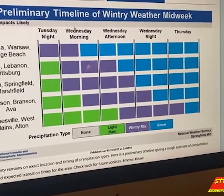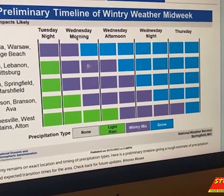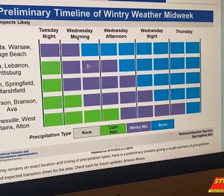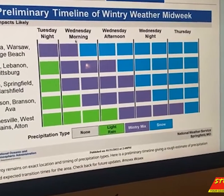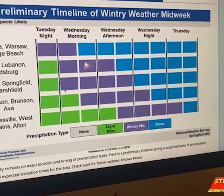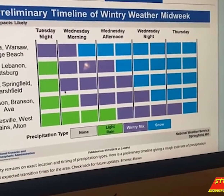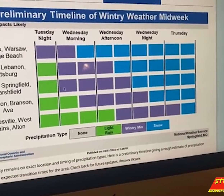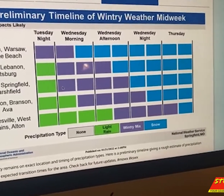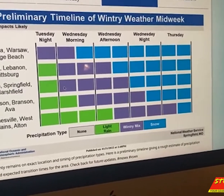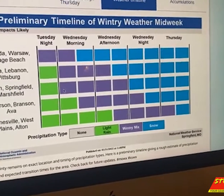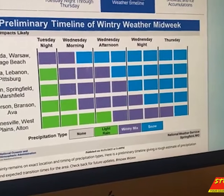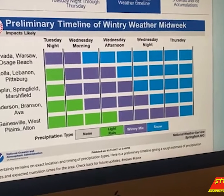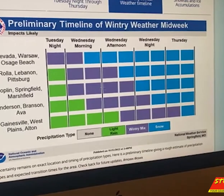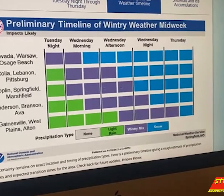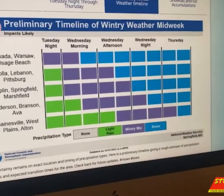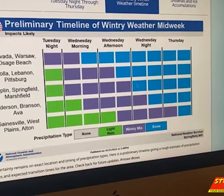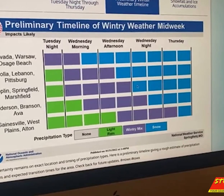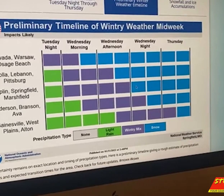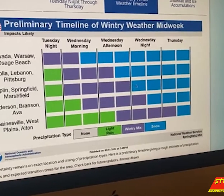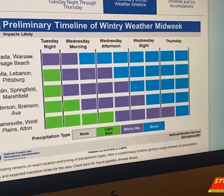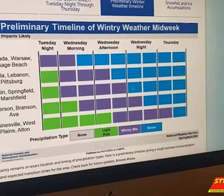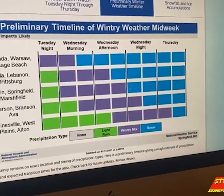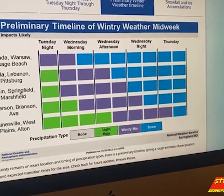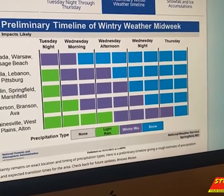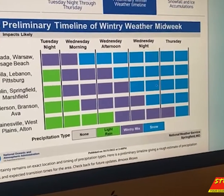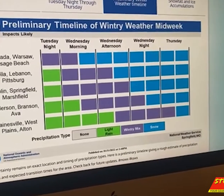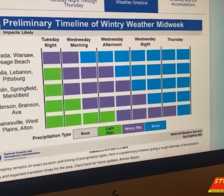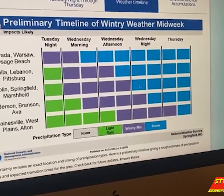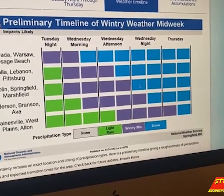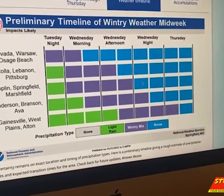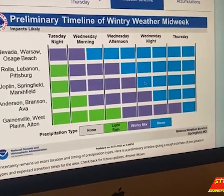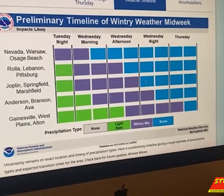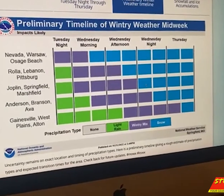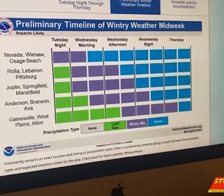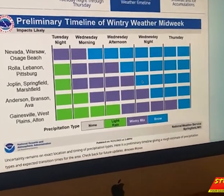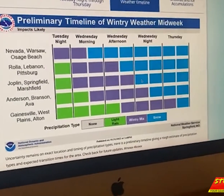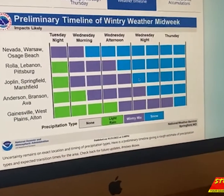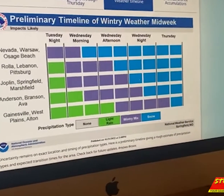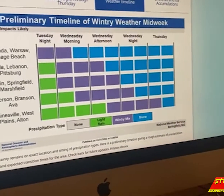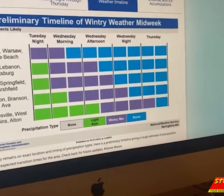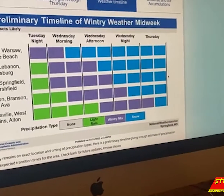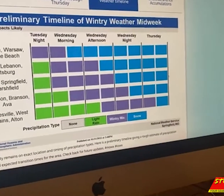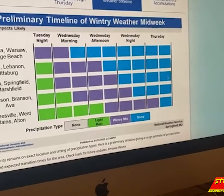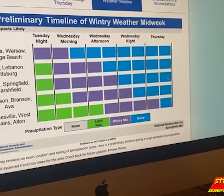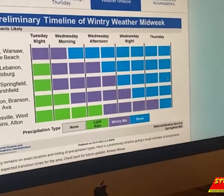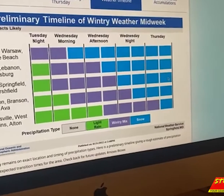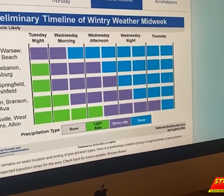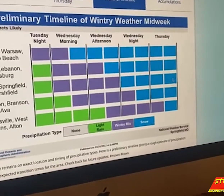graphic just says Wednesday morning, and then all snow for Springfield and Joplin Wednesday night, and snowing through Thursday probably